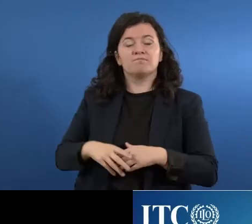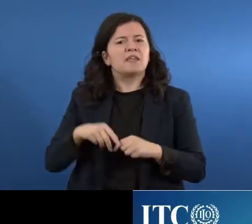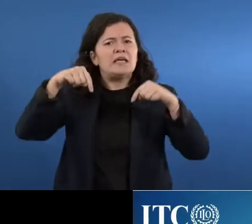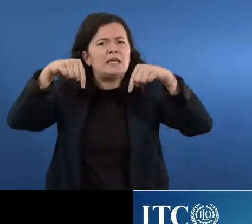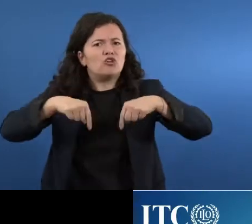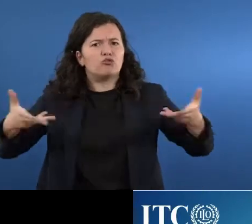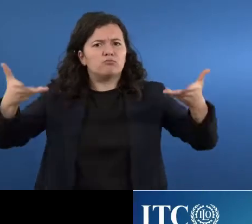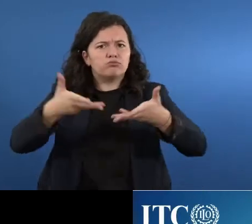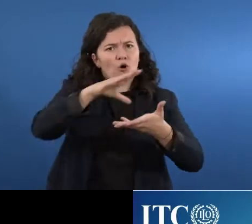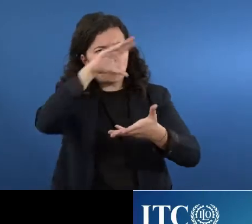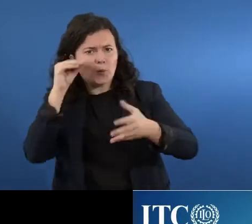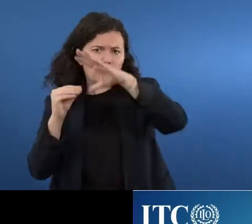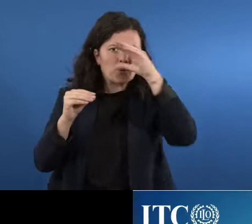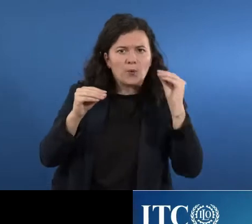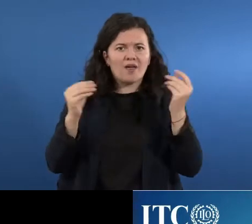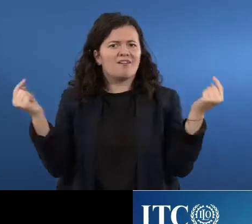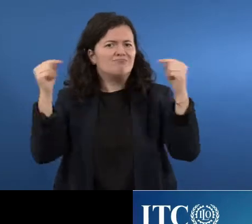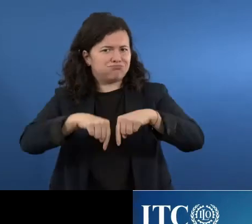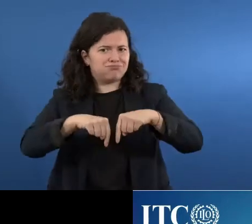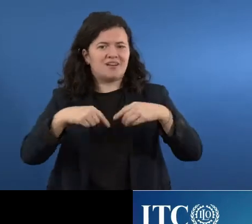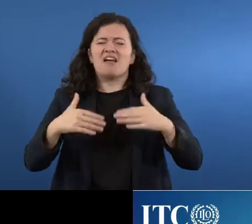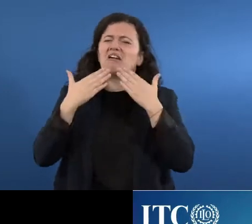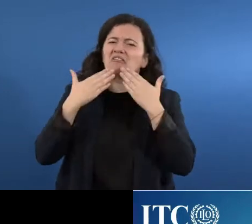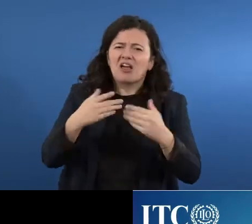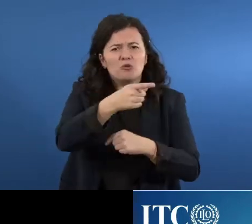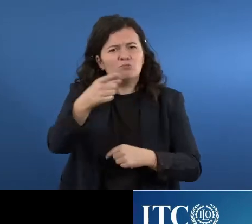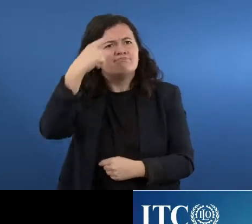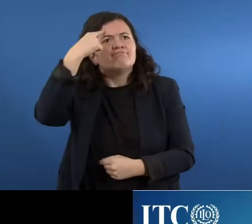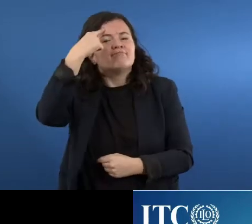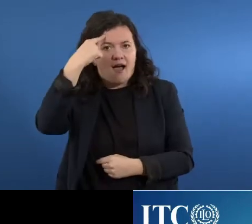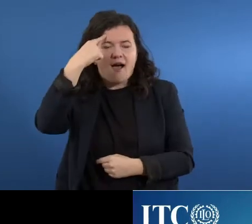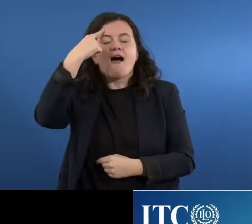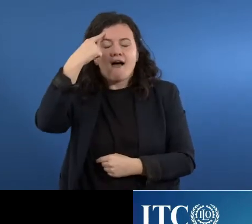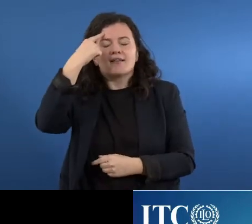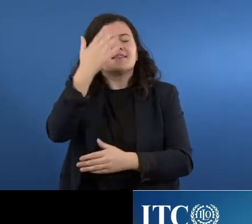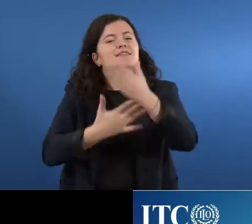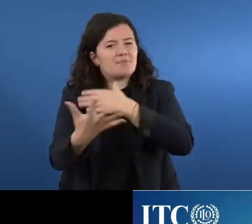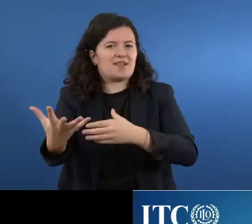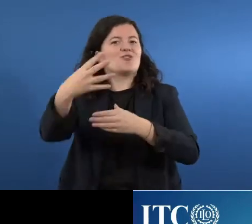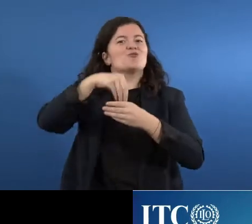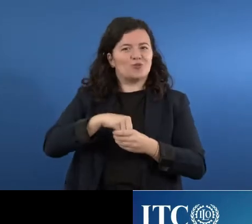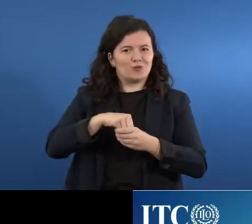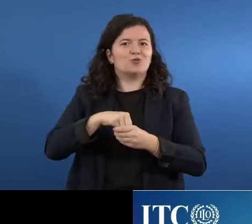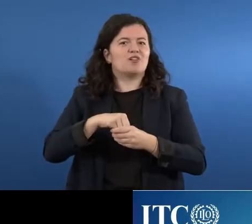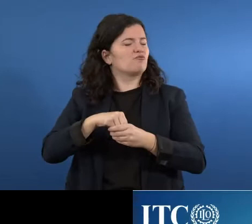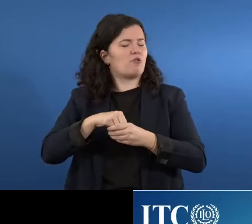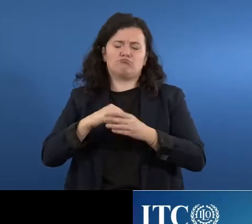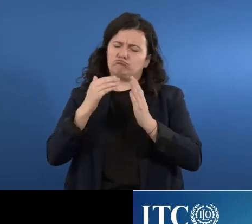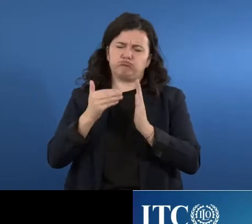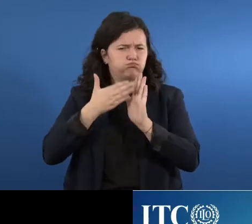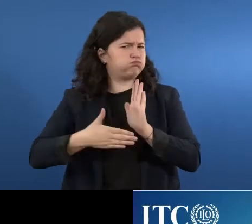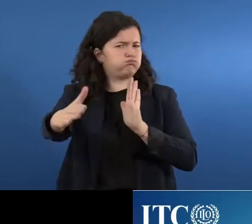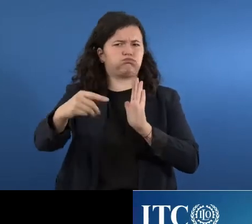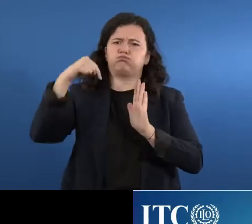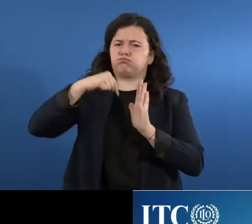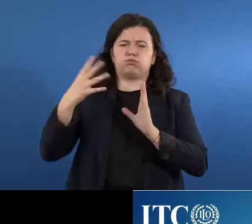So thanks for thinking about the inclusion of people with disabilities from the outset. So as Giselle